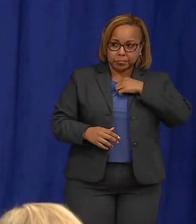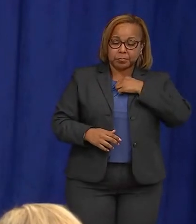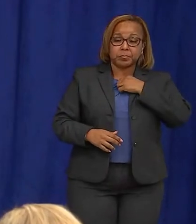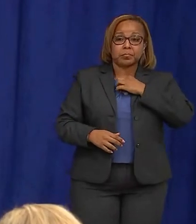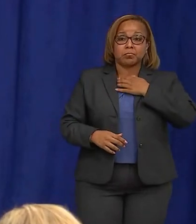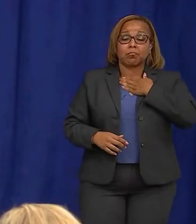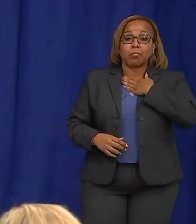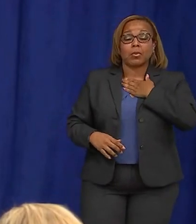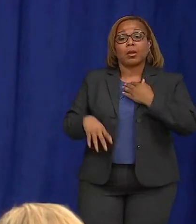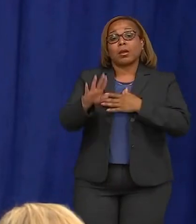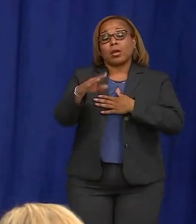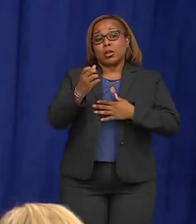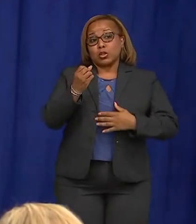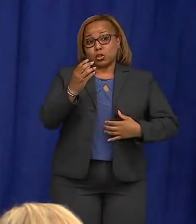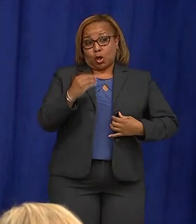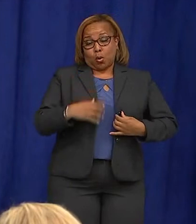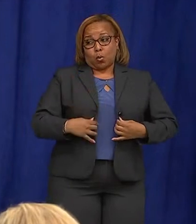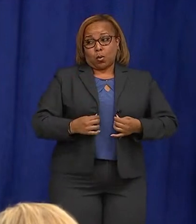So